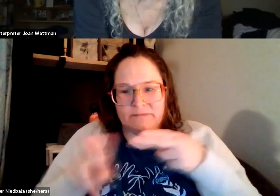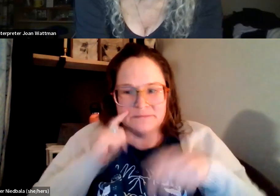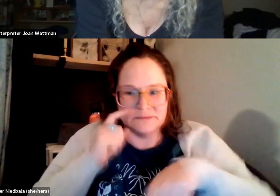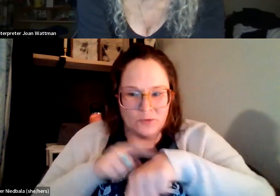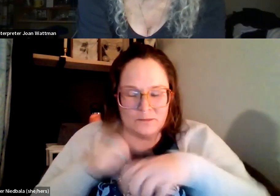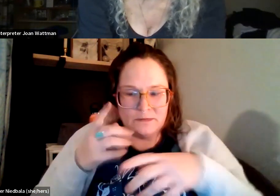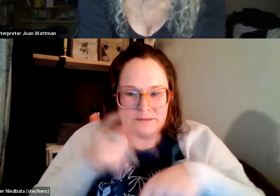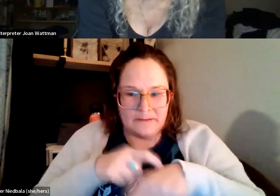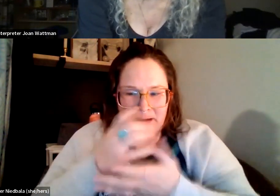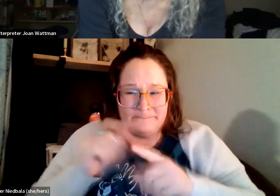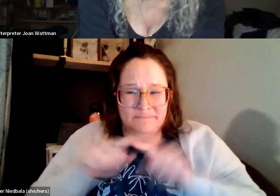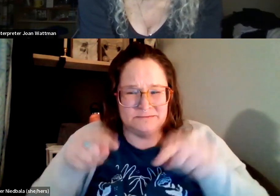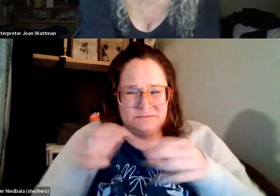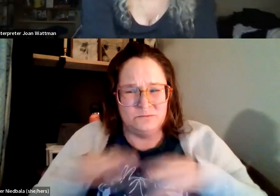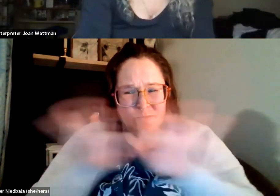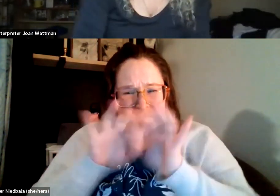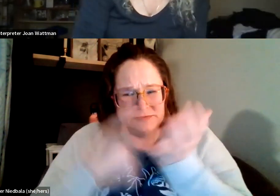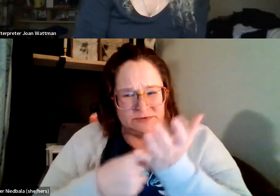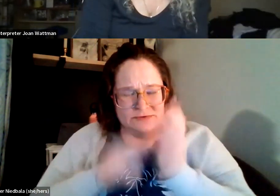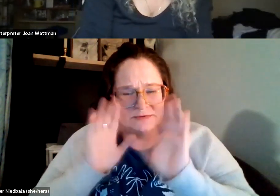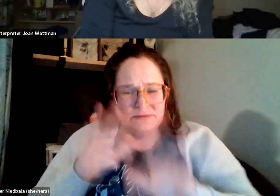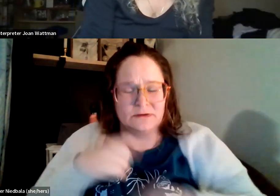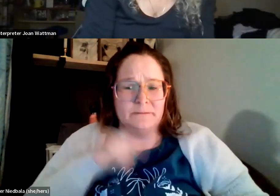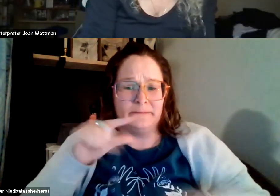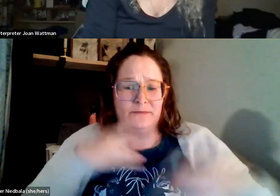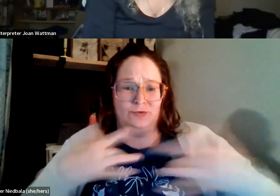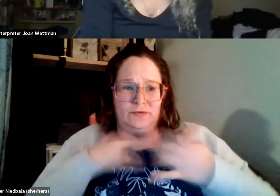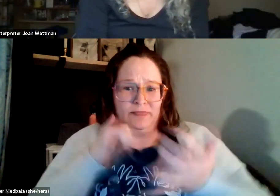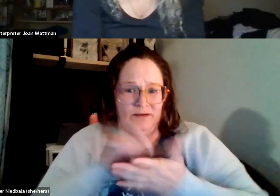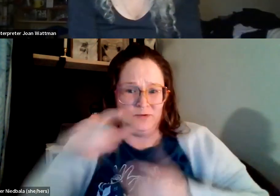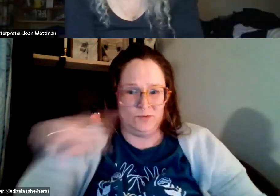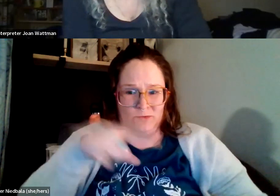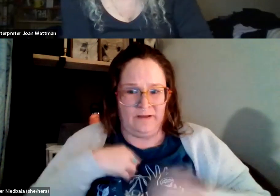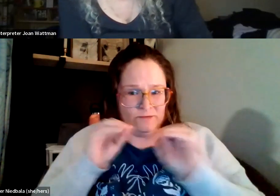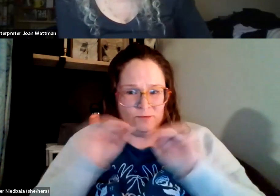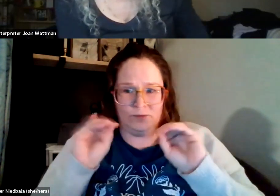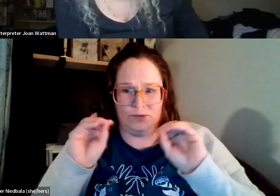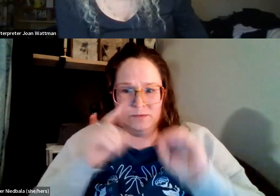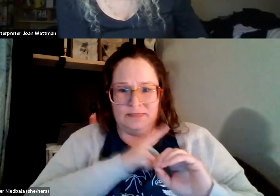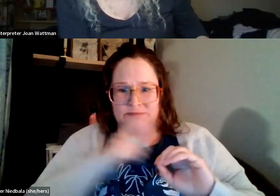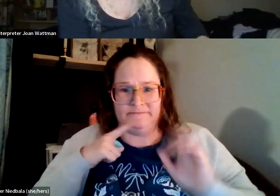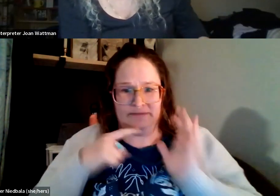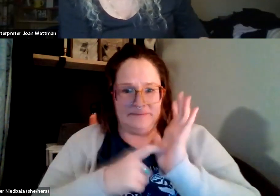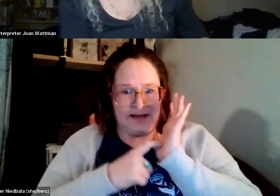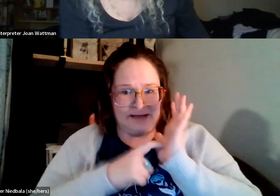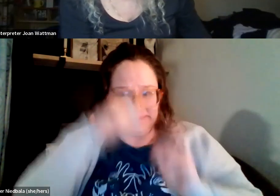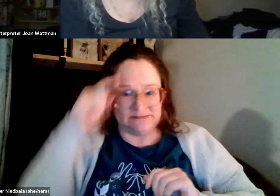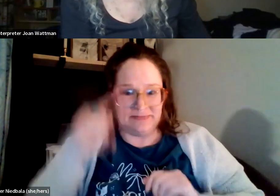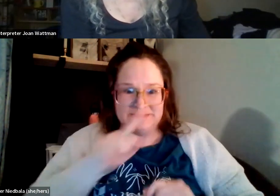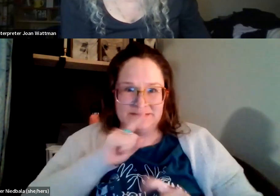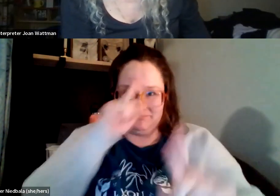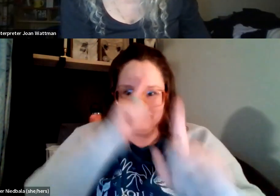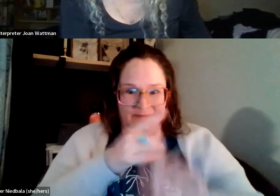This is Heather. I'll keep it brief because I know that about time, but there needs to be a real important discussion. I'm